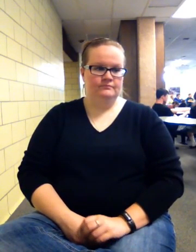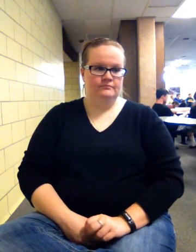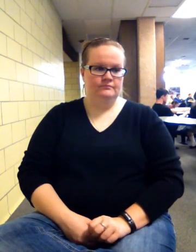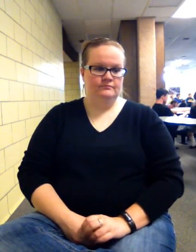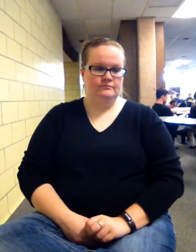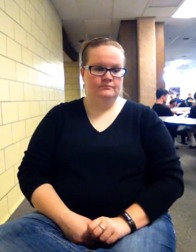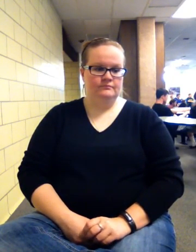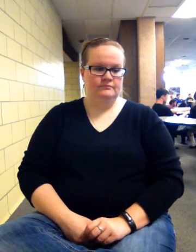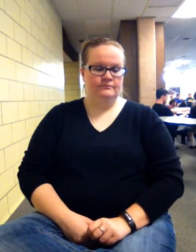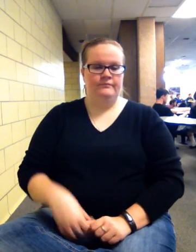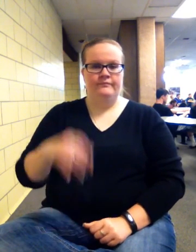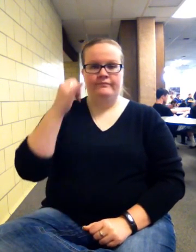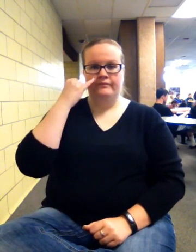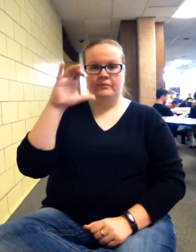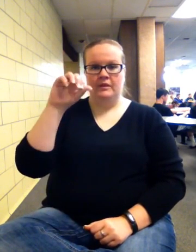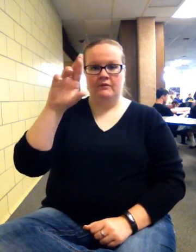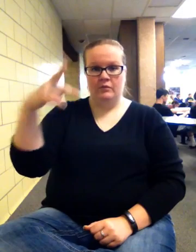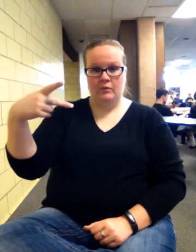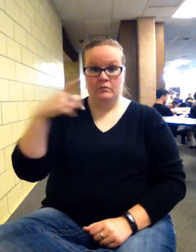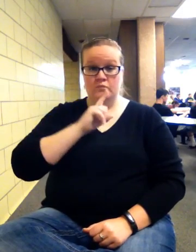If the corporate hurdle rate had been four years,